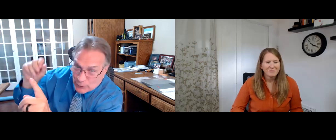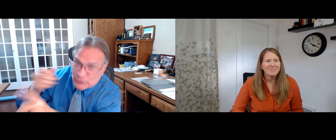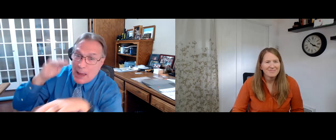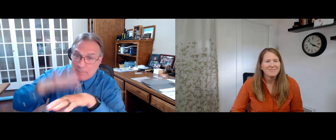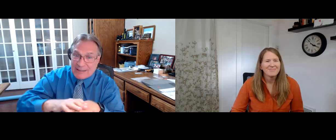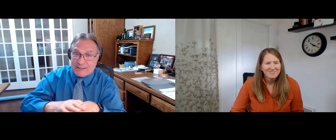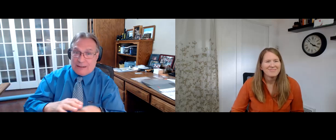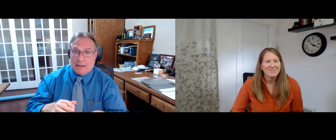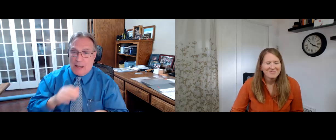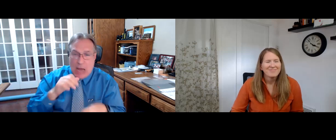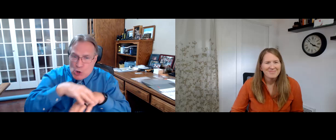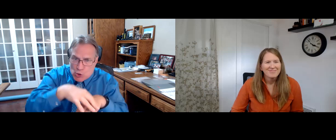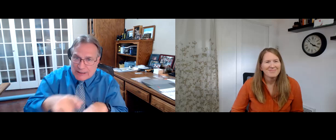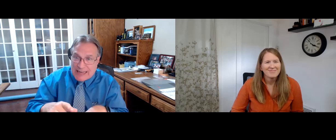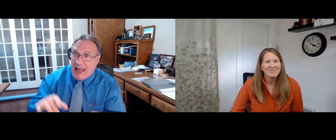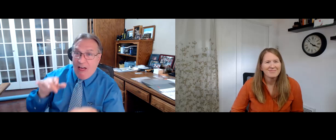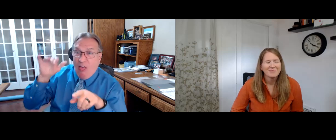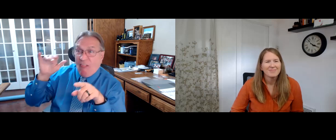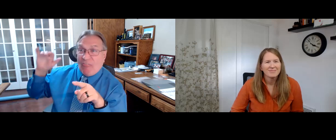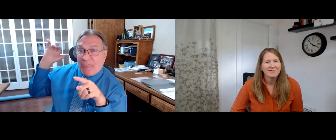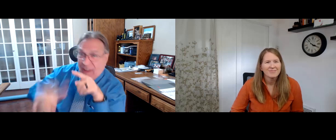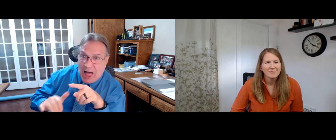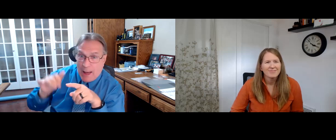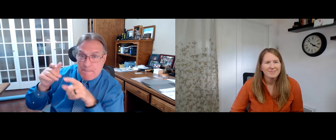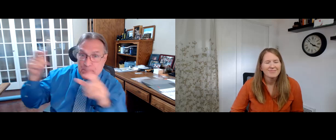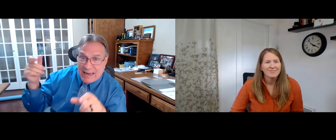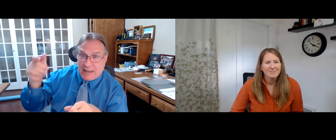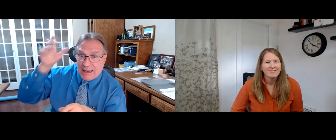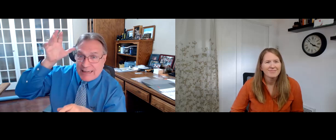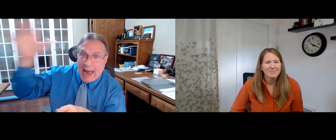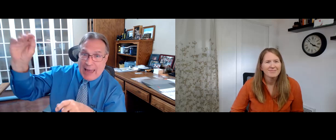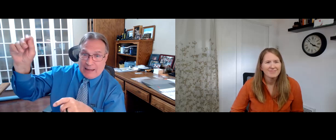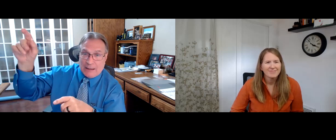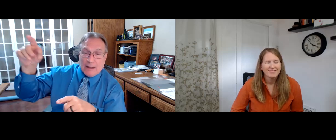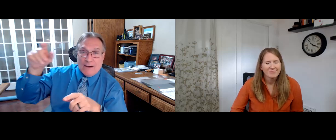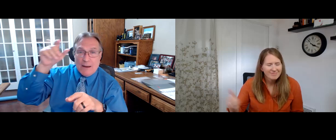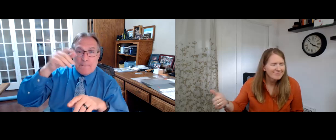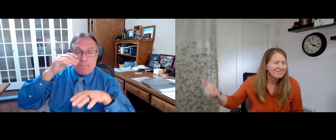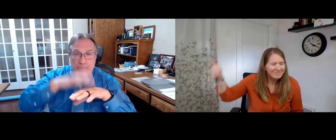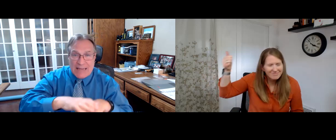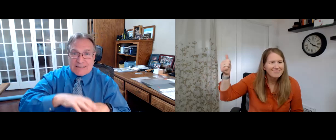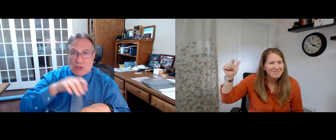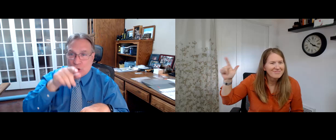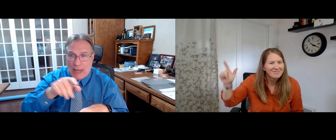Father's blessing, not earthly, the big guy. Blessed,